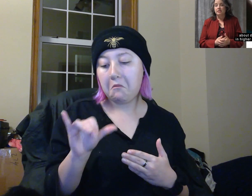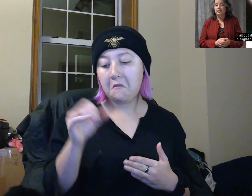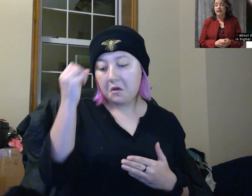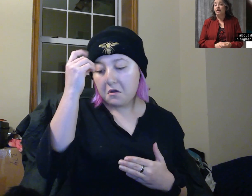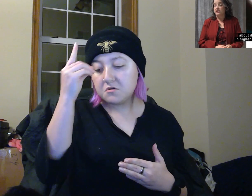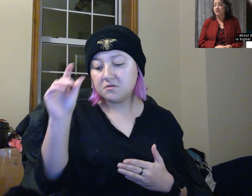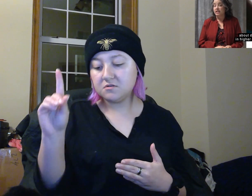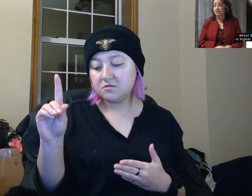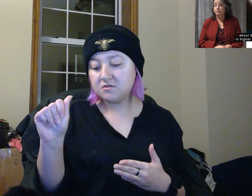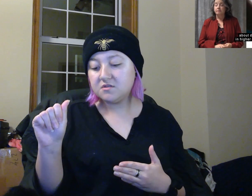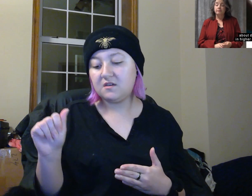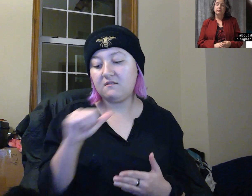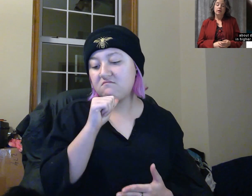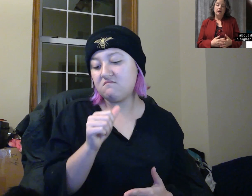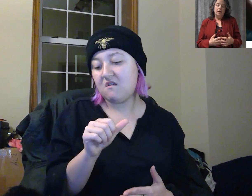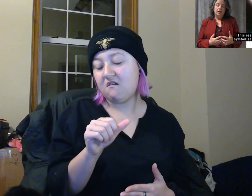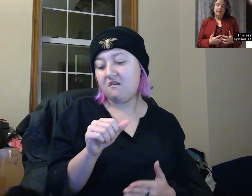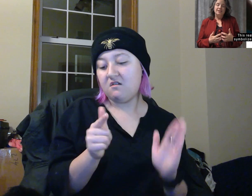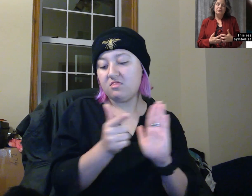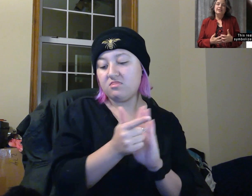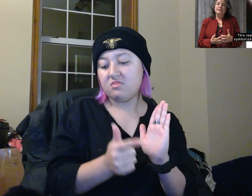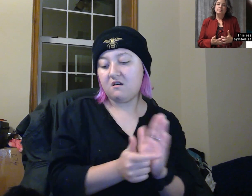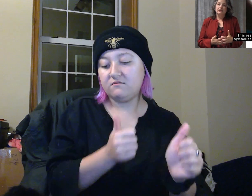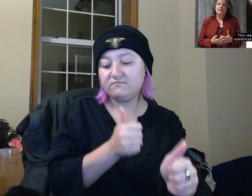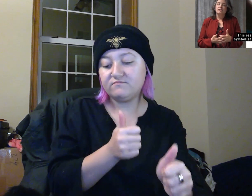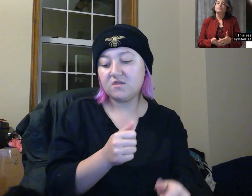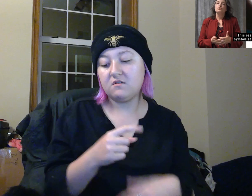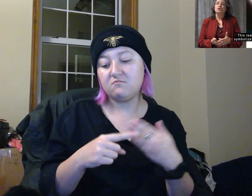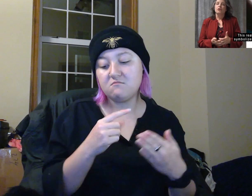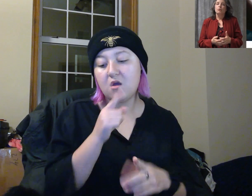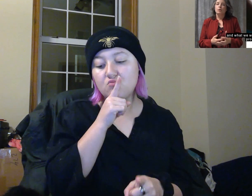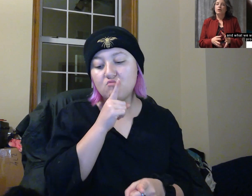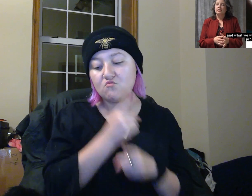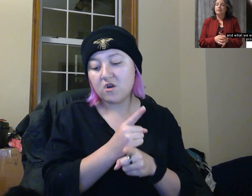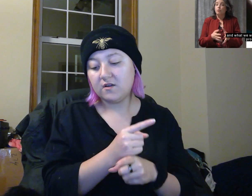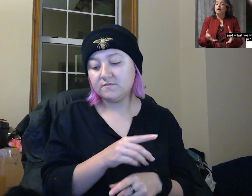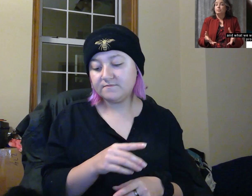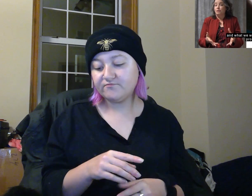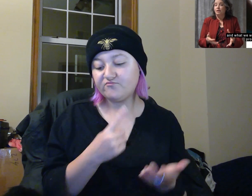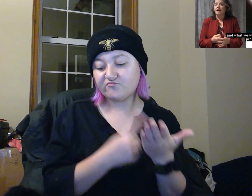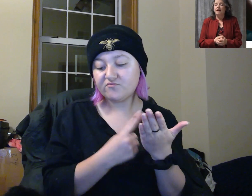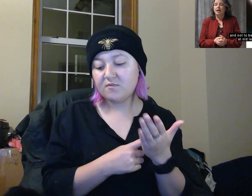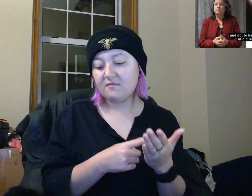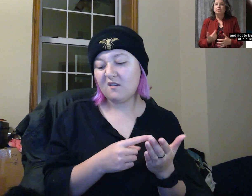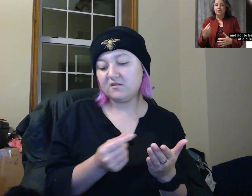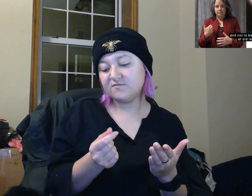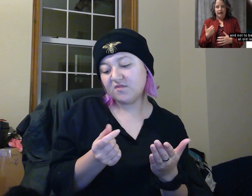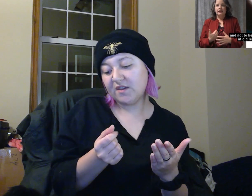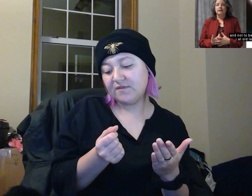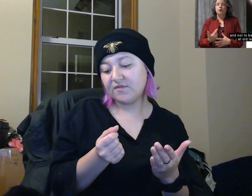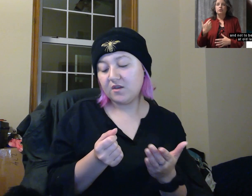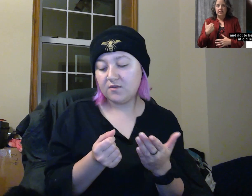about disability in higher education. This really to me symbolizes the future and what we would like to see prosper, and not to be